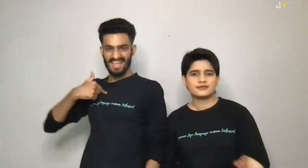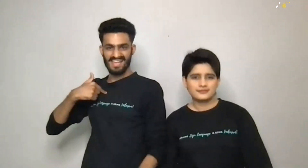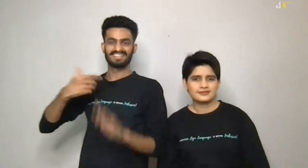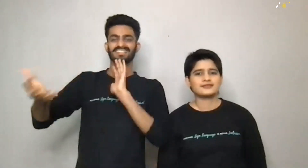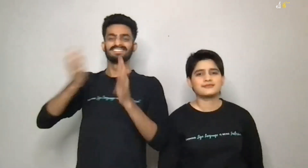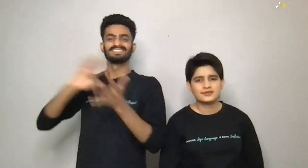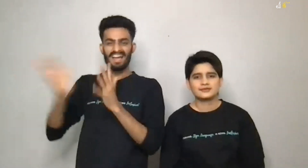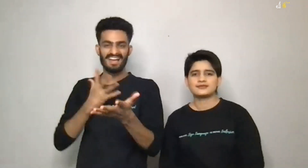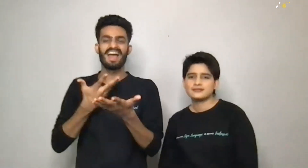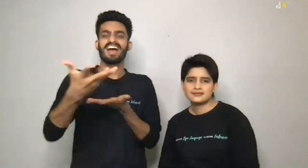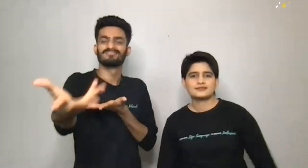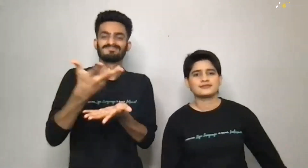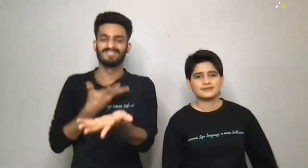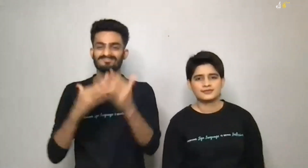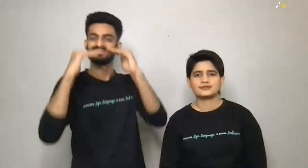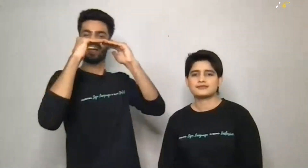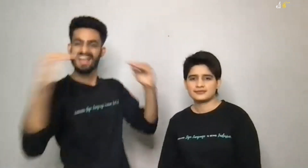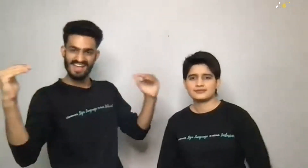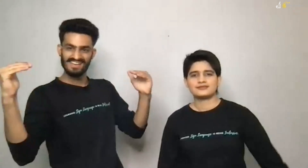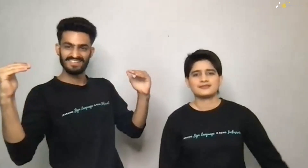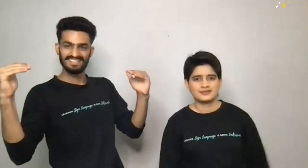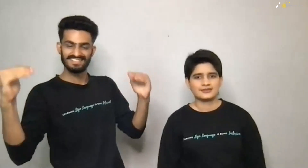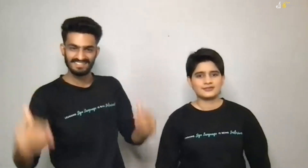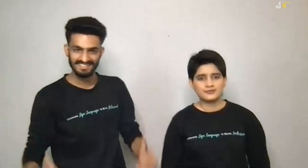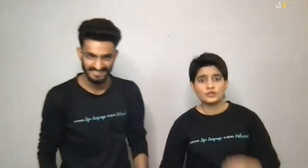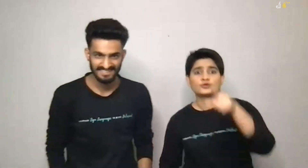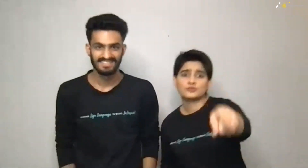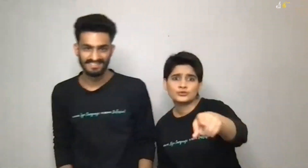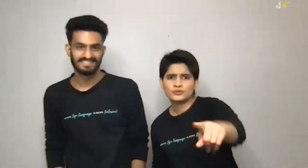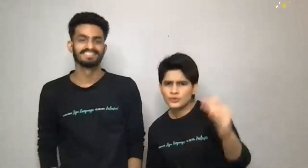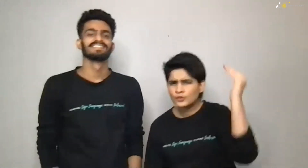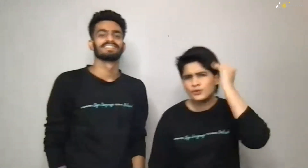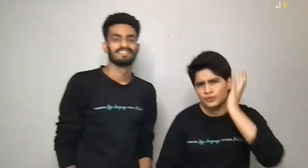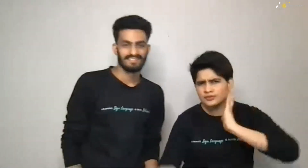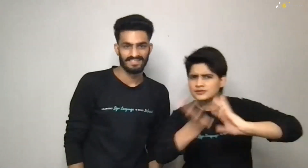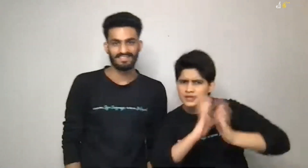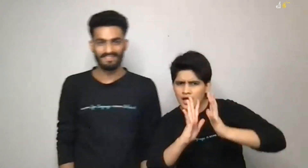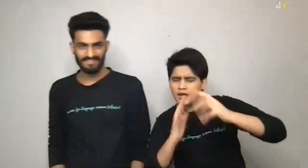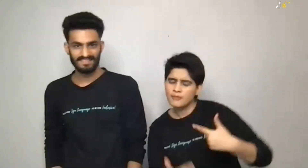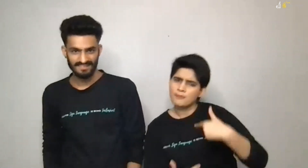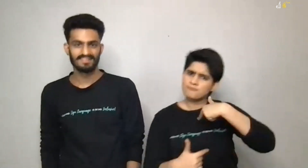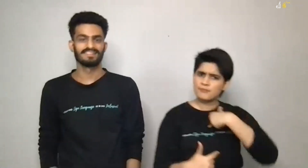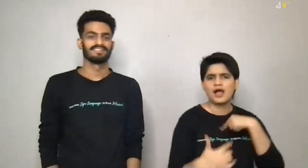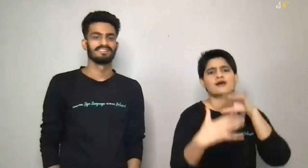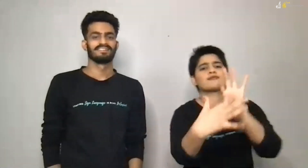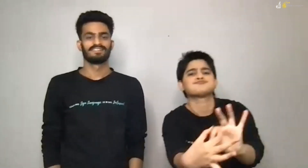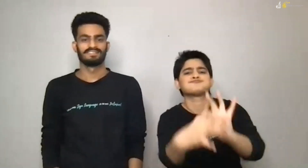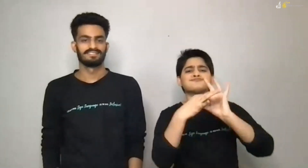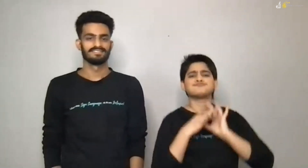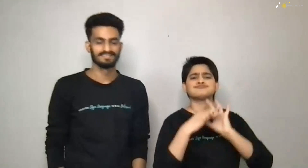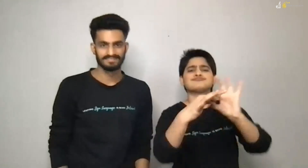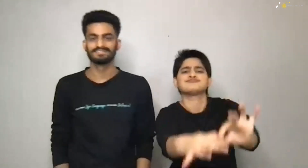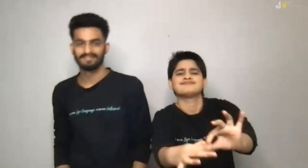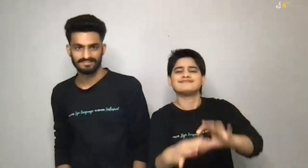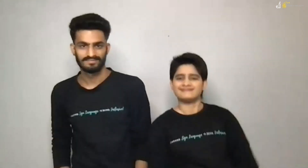You sign, I sign. We become equal. You know sign language,